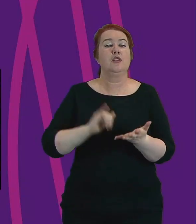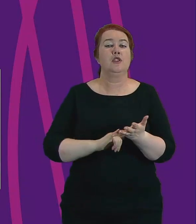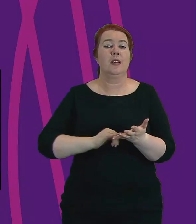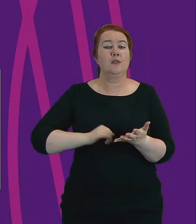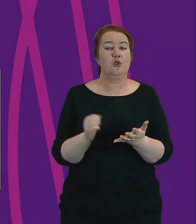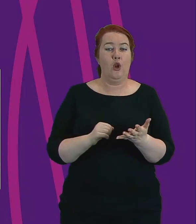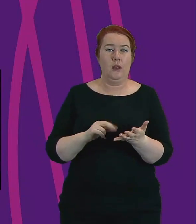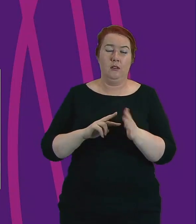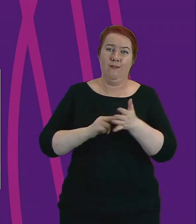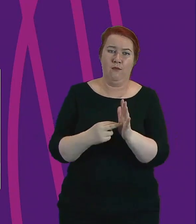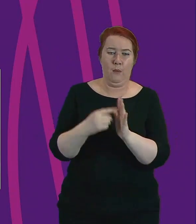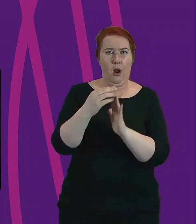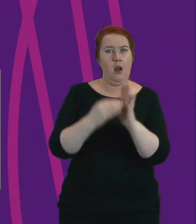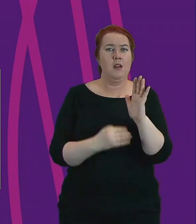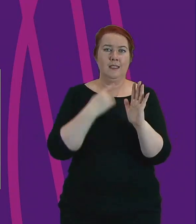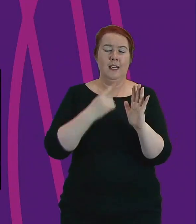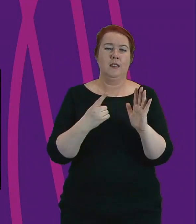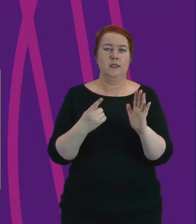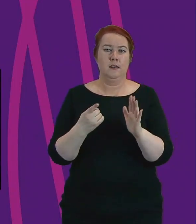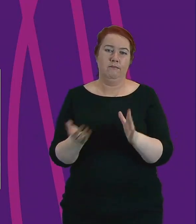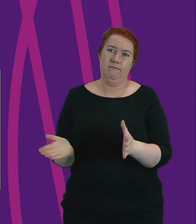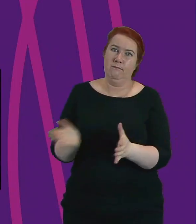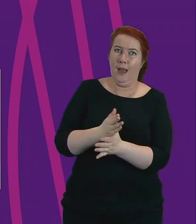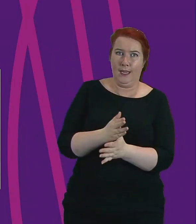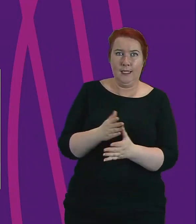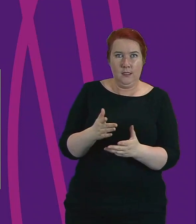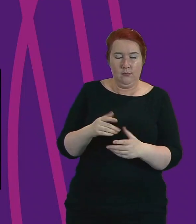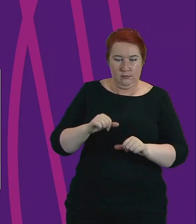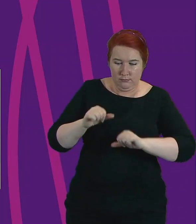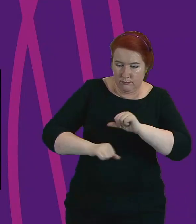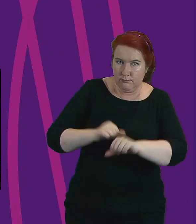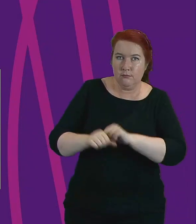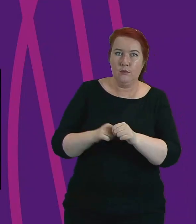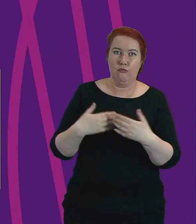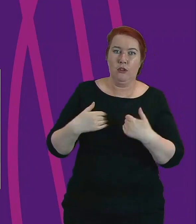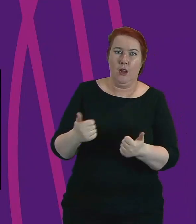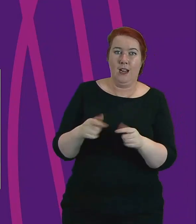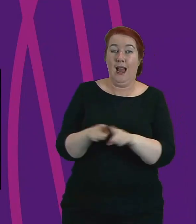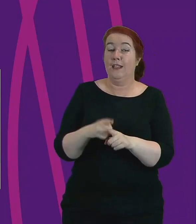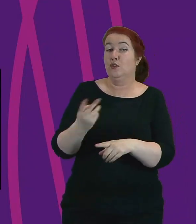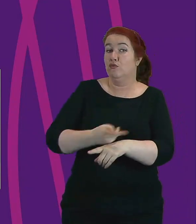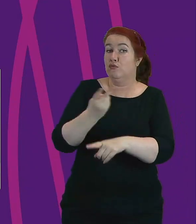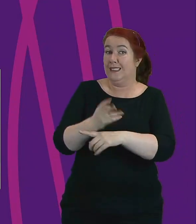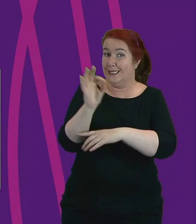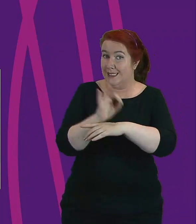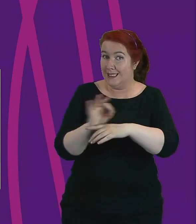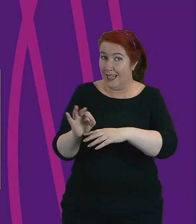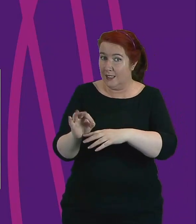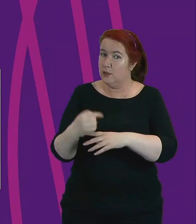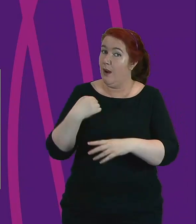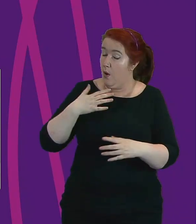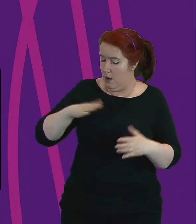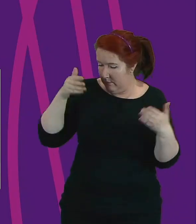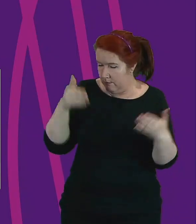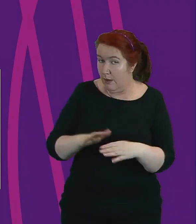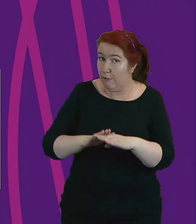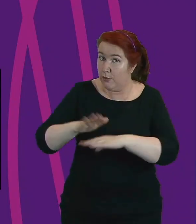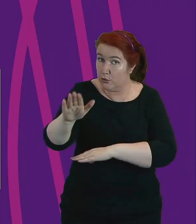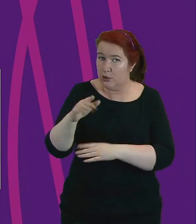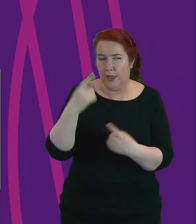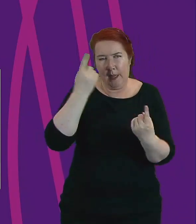titled Remobilise, Recover and Redesign, and it's the future that I want to focus on. It's the prospect of a